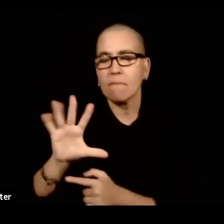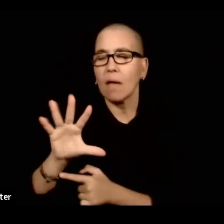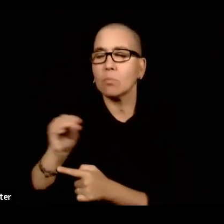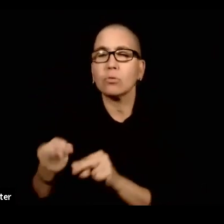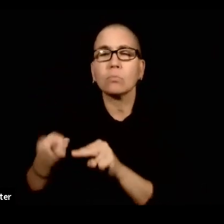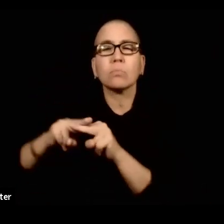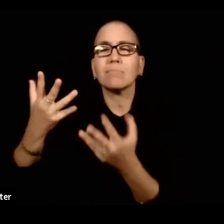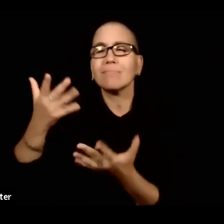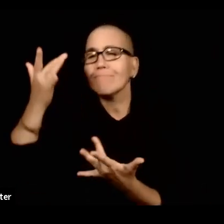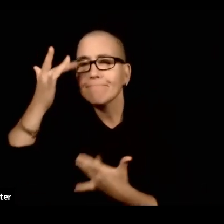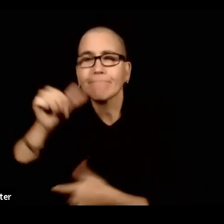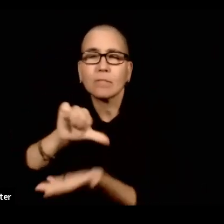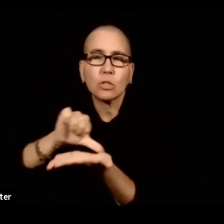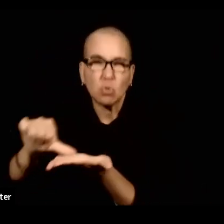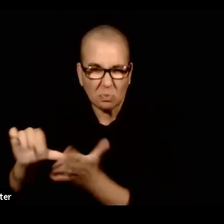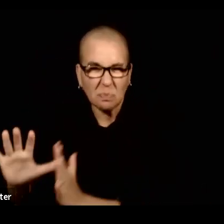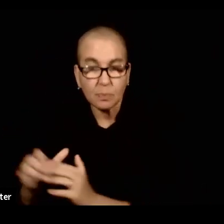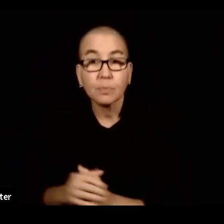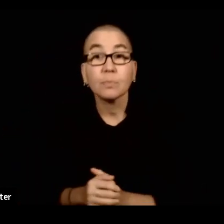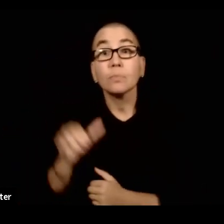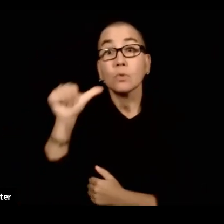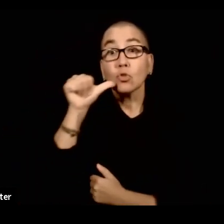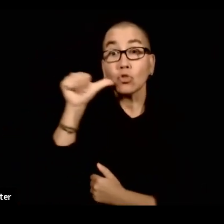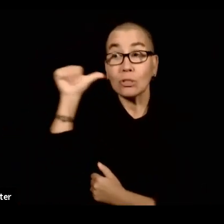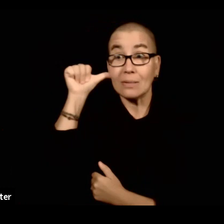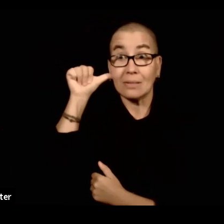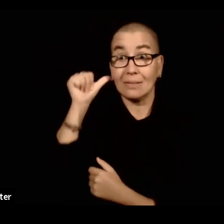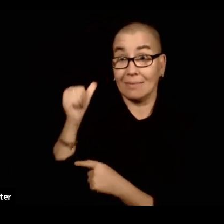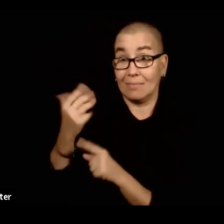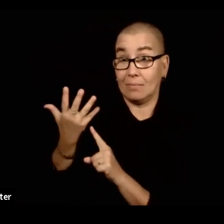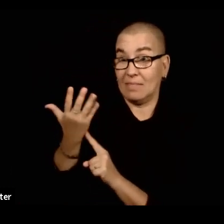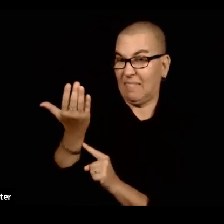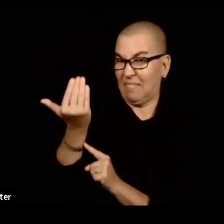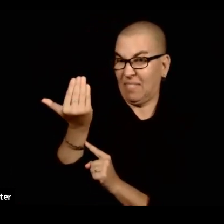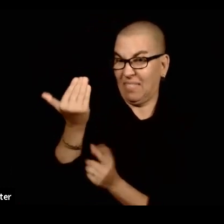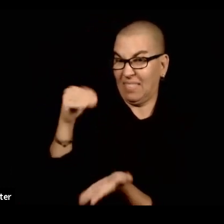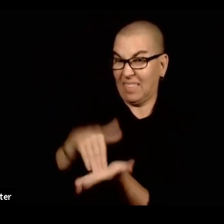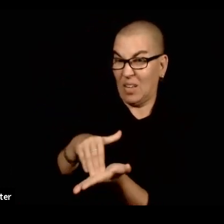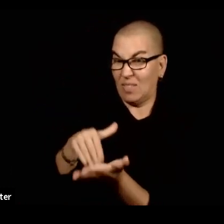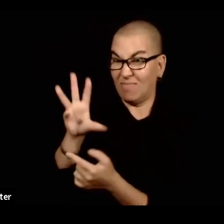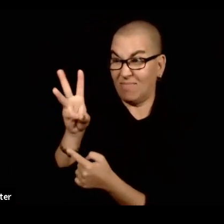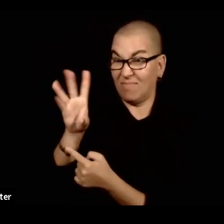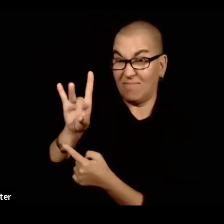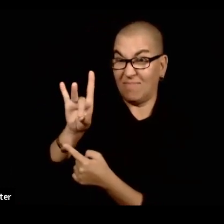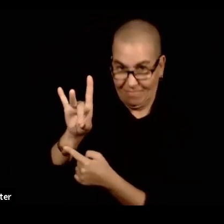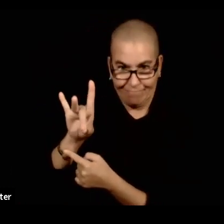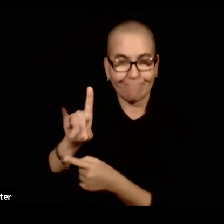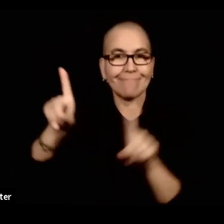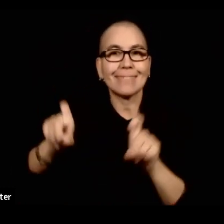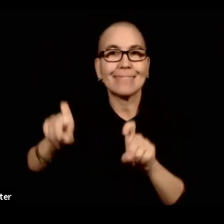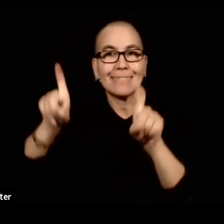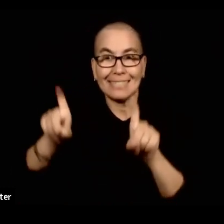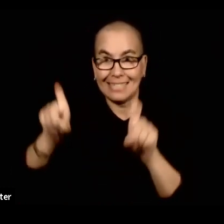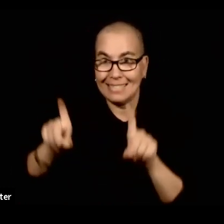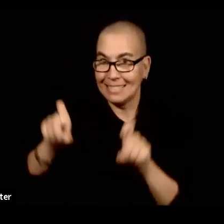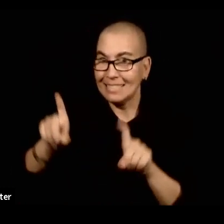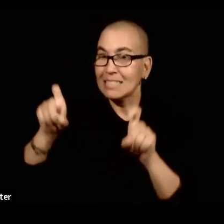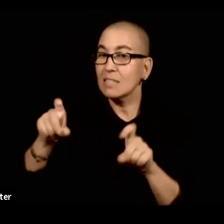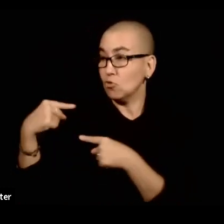15,868, and we were over 15,000 tests for the prior 2 days as well. We've had a